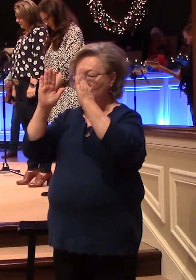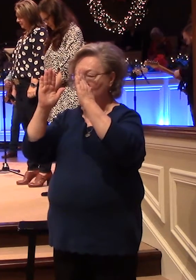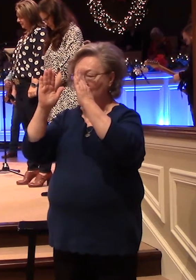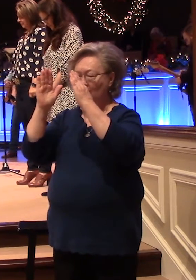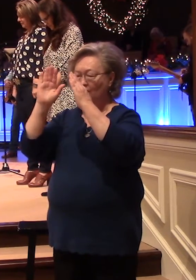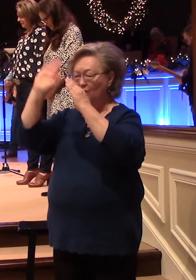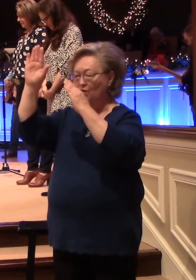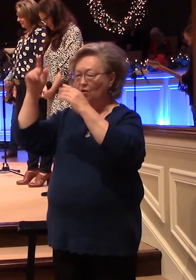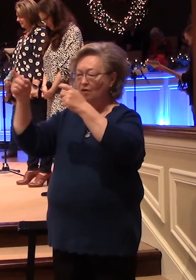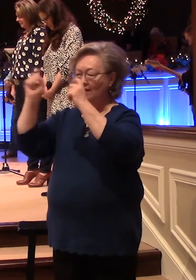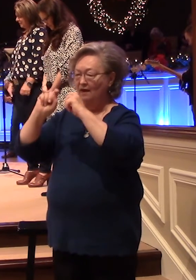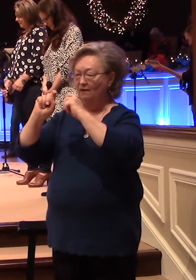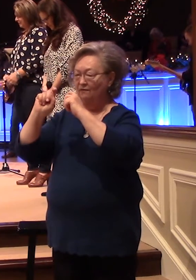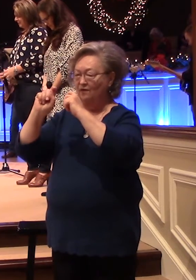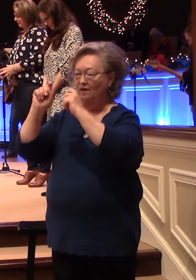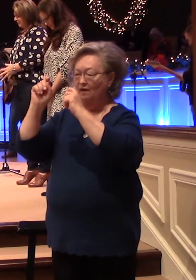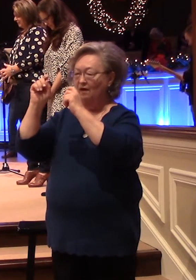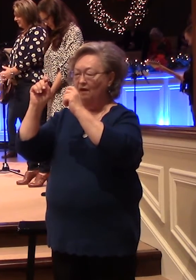glories of heaven willingly